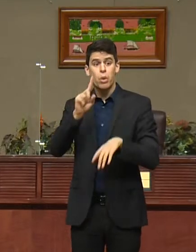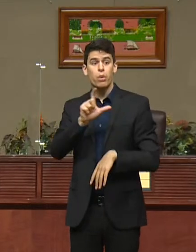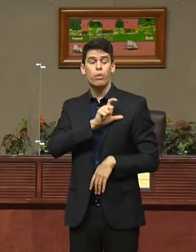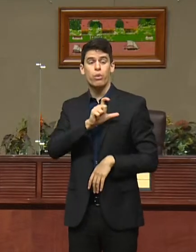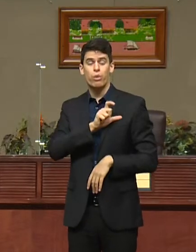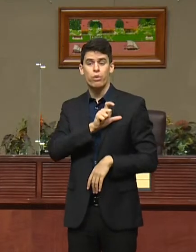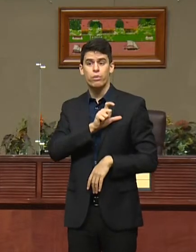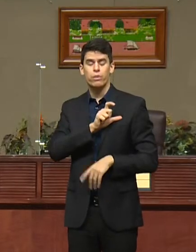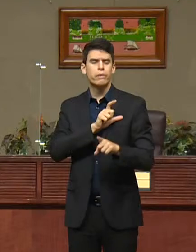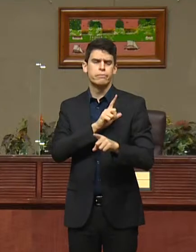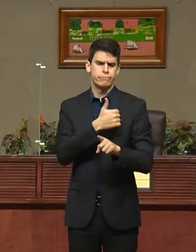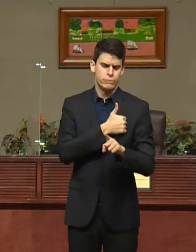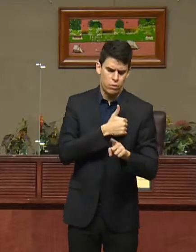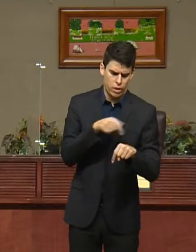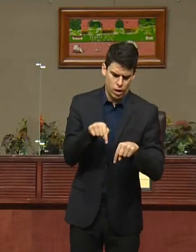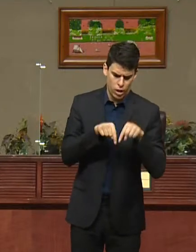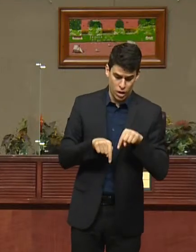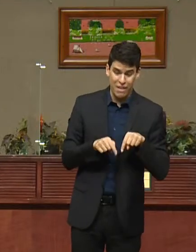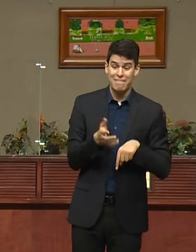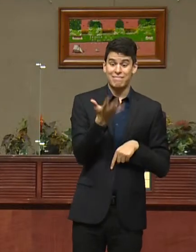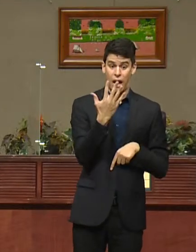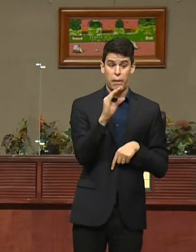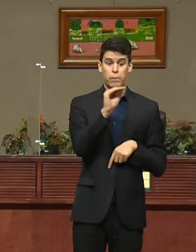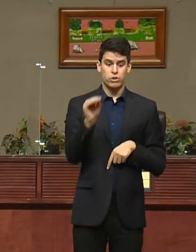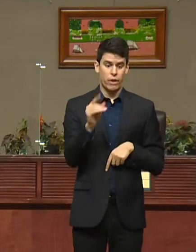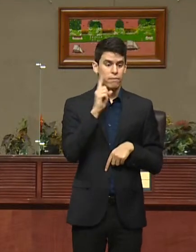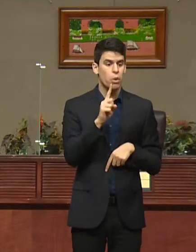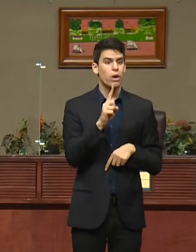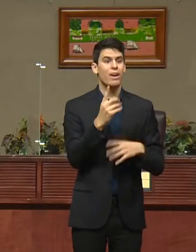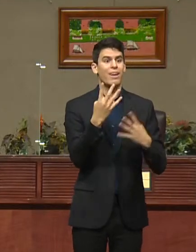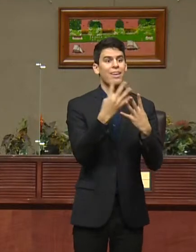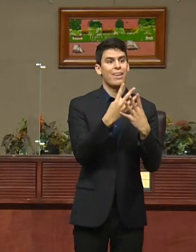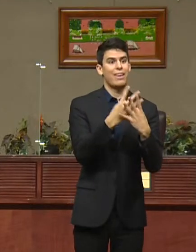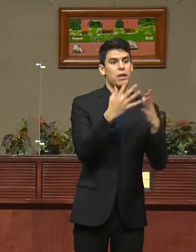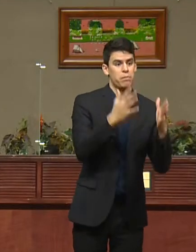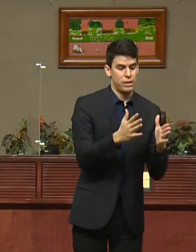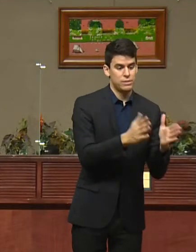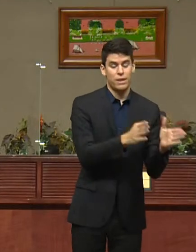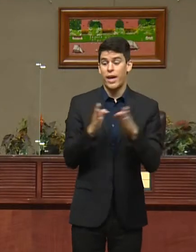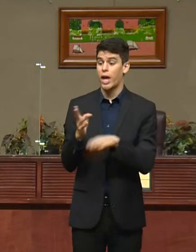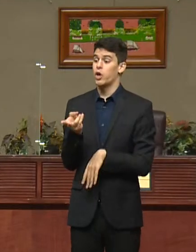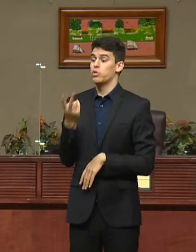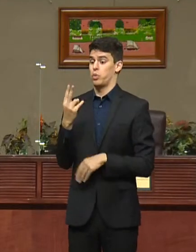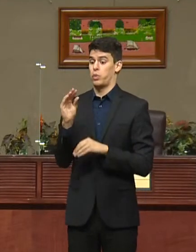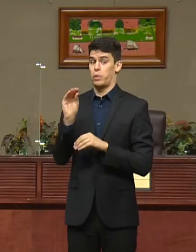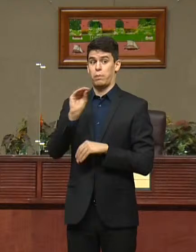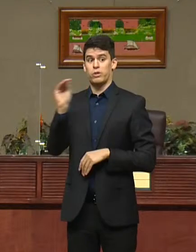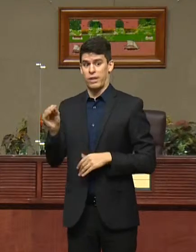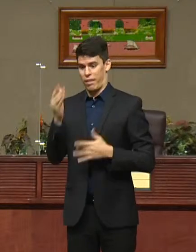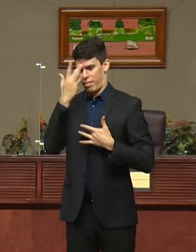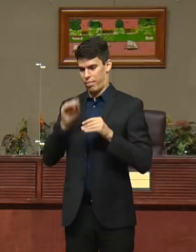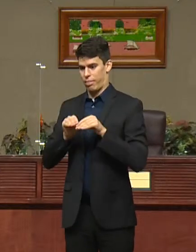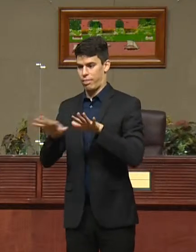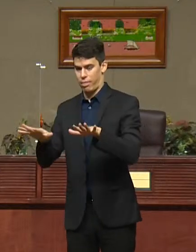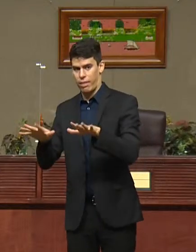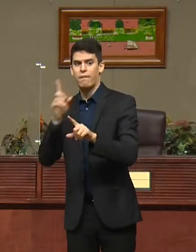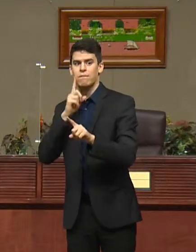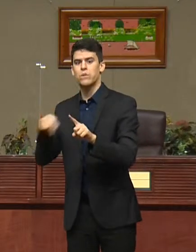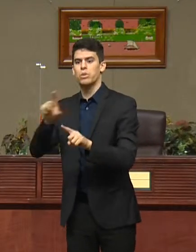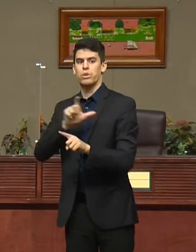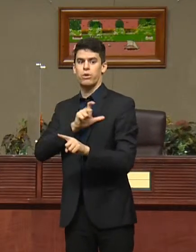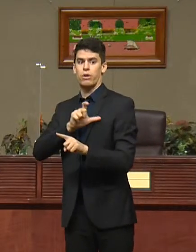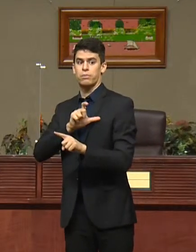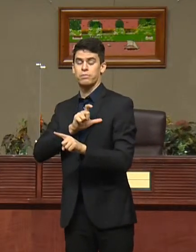I'm sorry, 5% among inmates and 2% among correction officers. For the vaccines